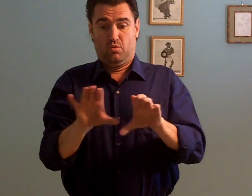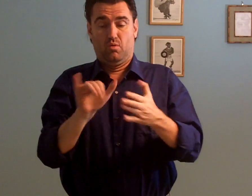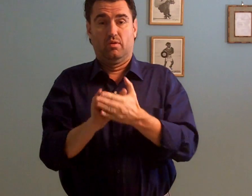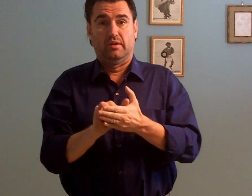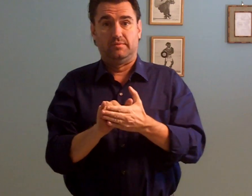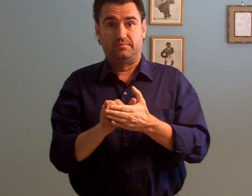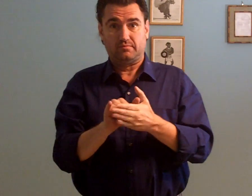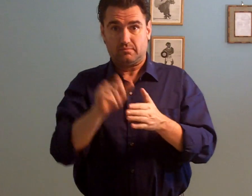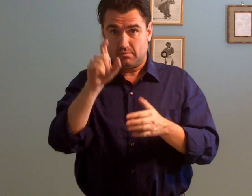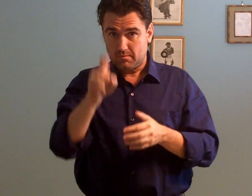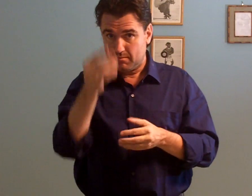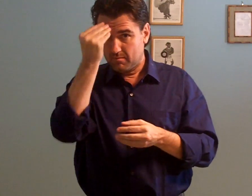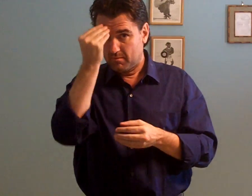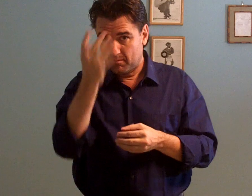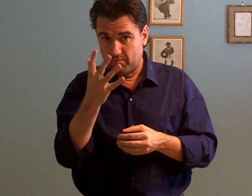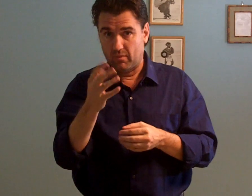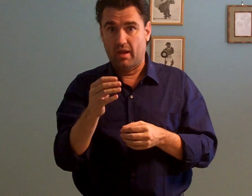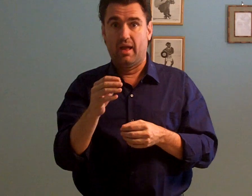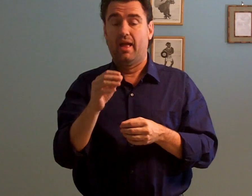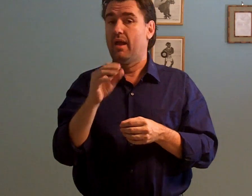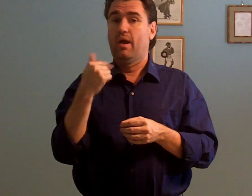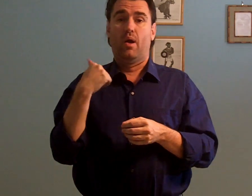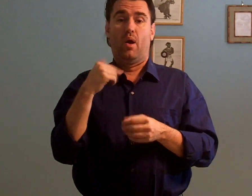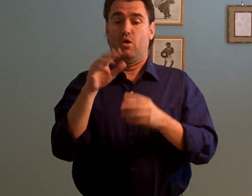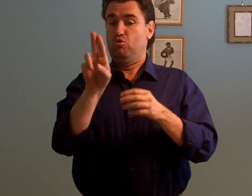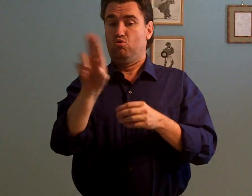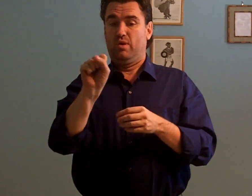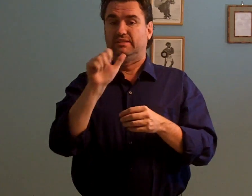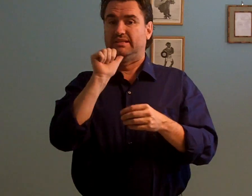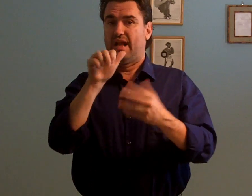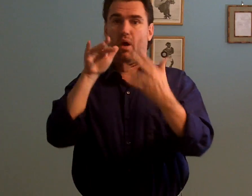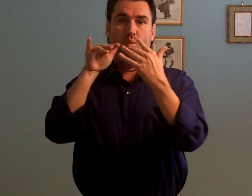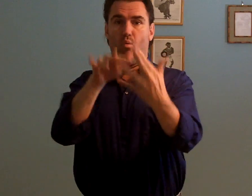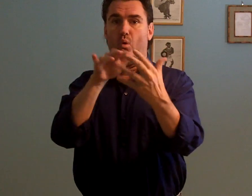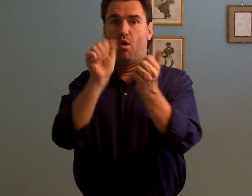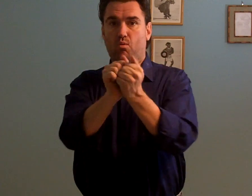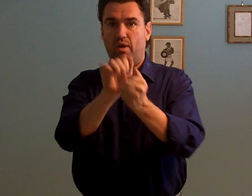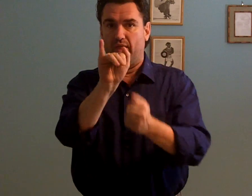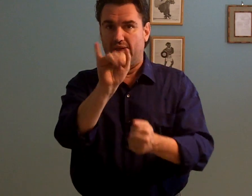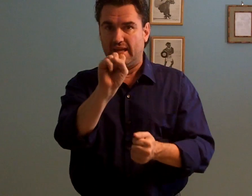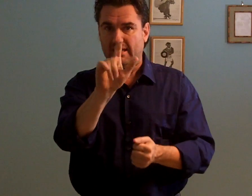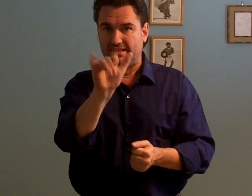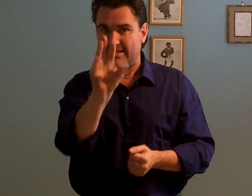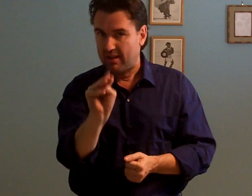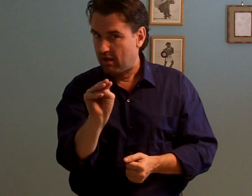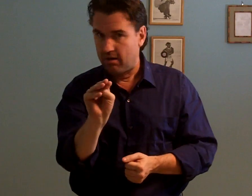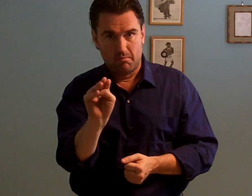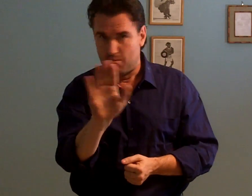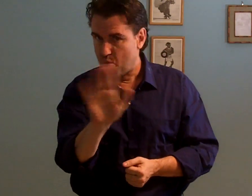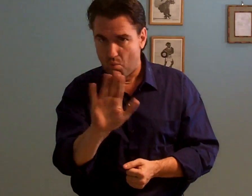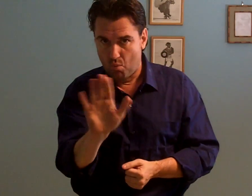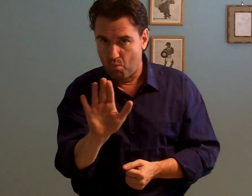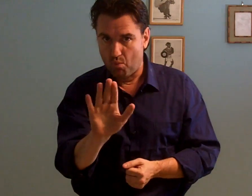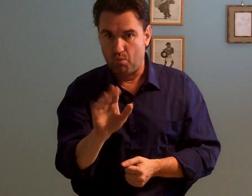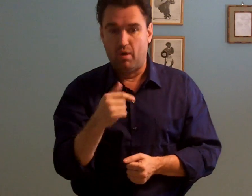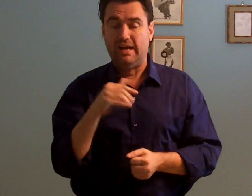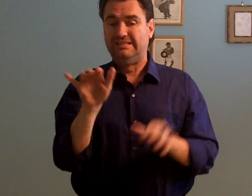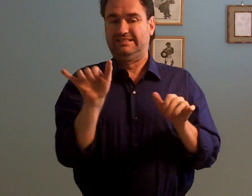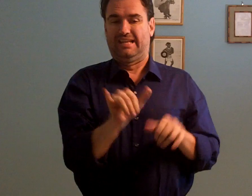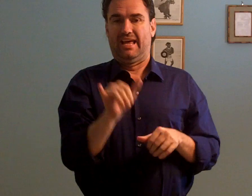and never will be at war with Islam. I've made clear, just as President Bush did shortly after